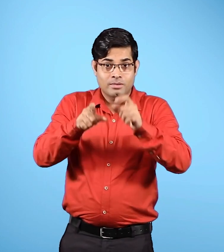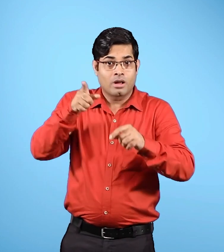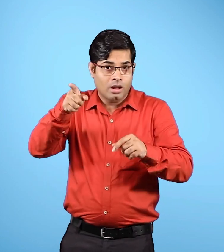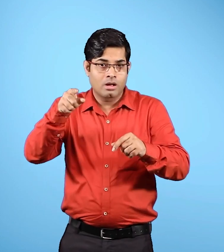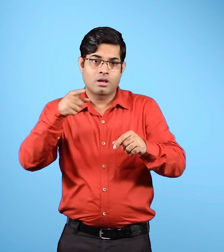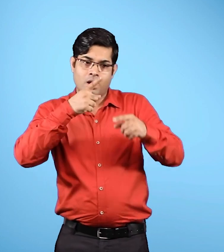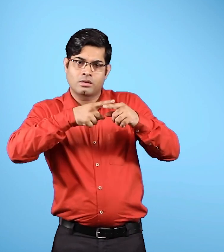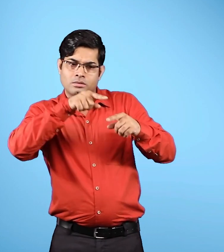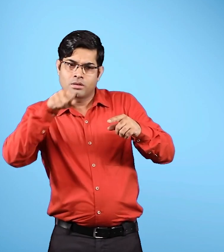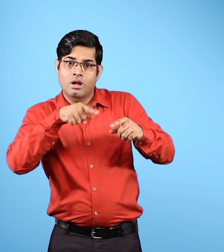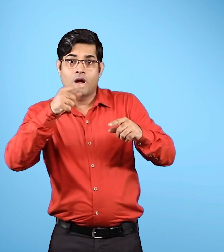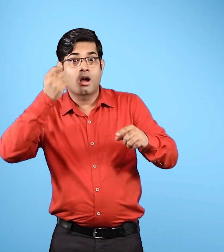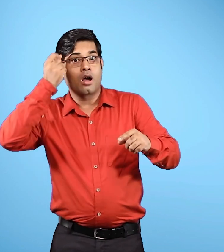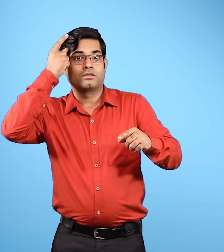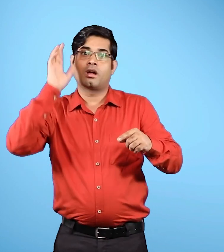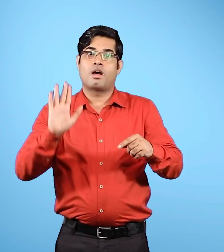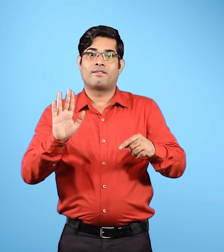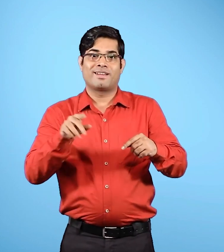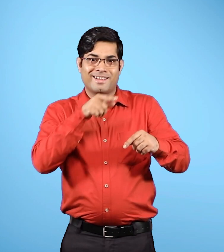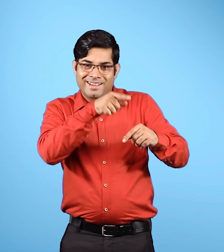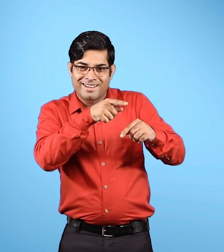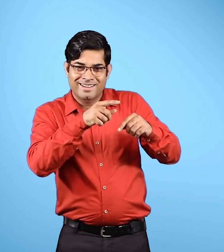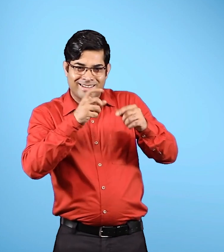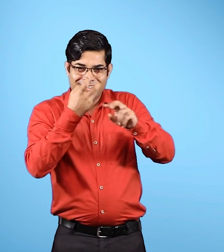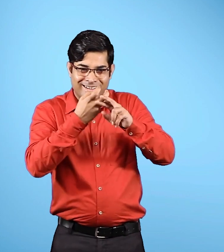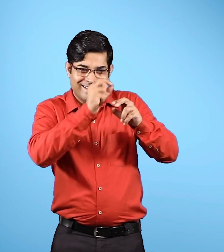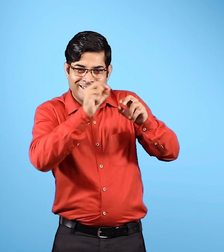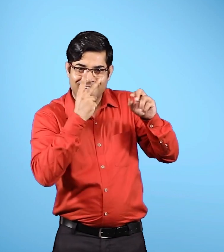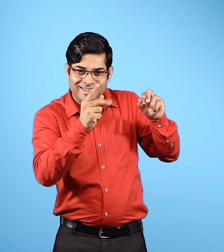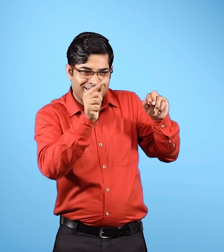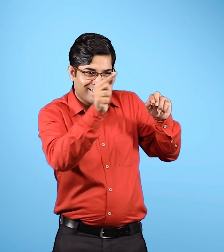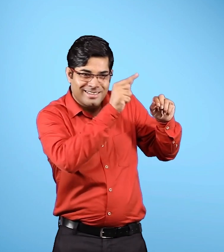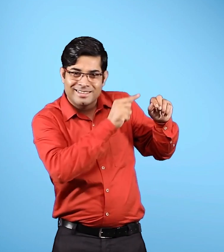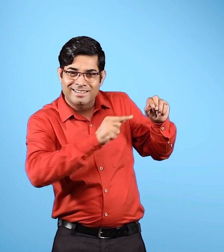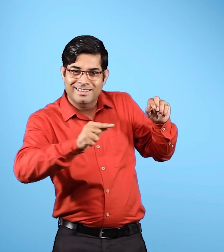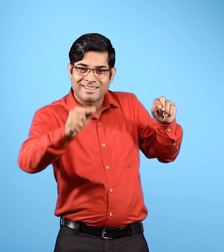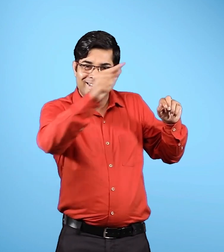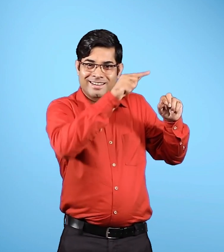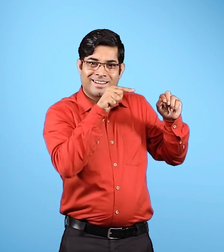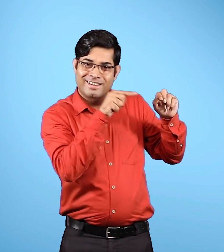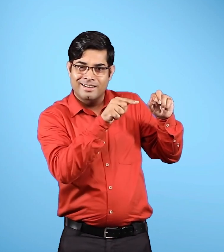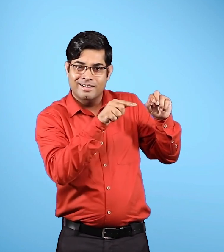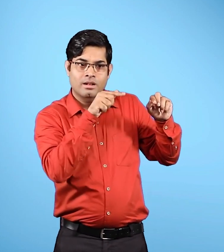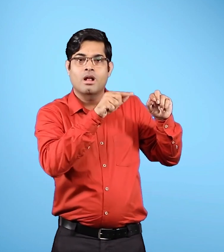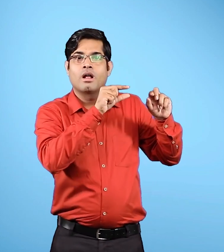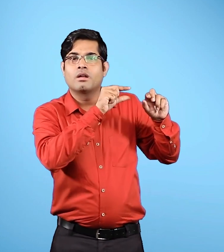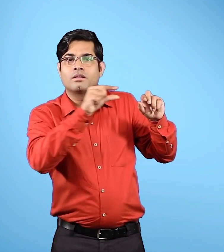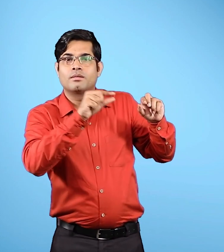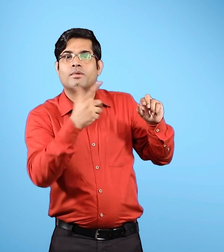who could read Greek figured out that the names of kings and queens were enclosed in a little